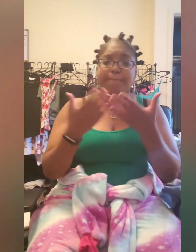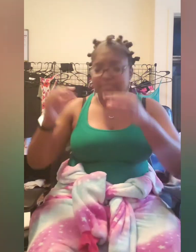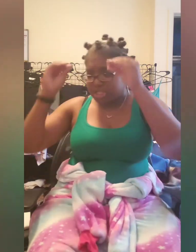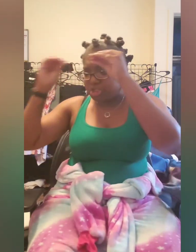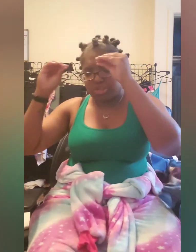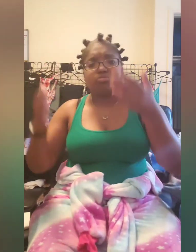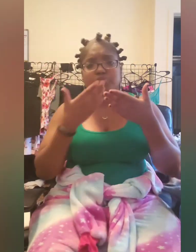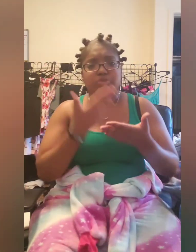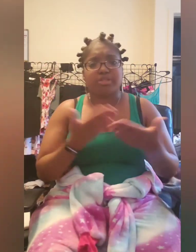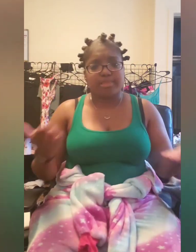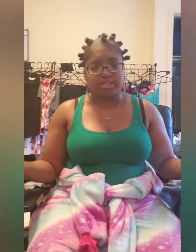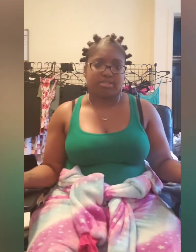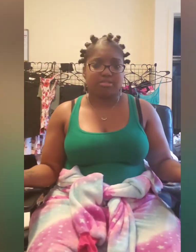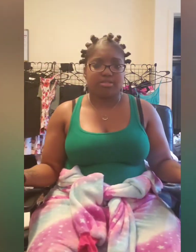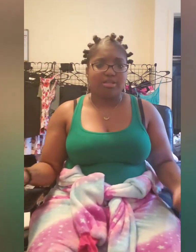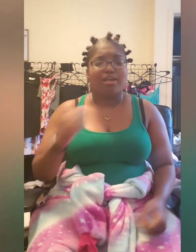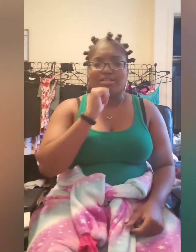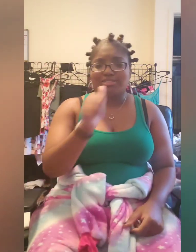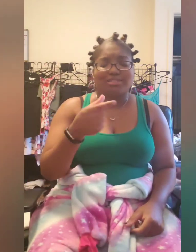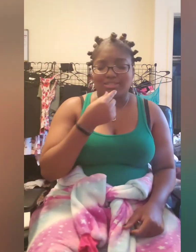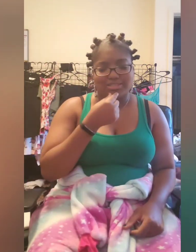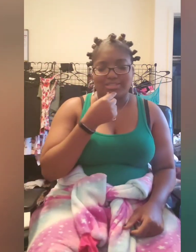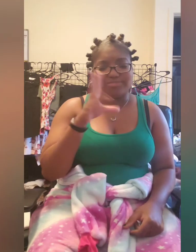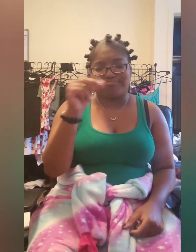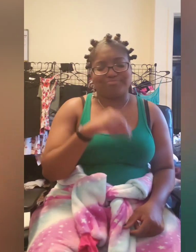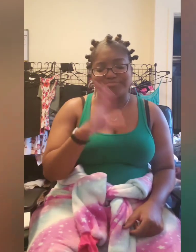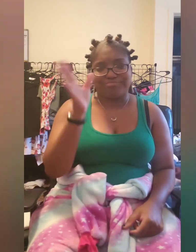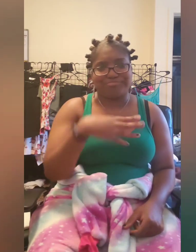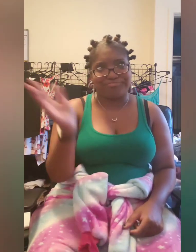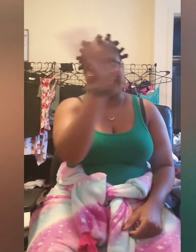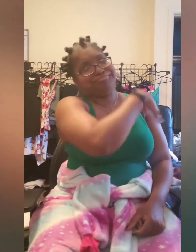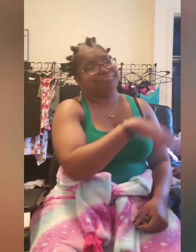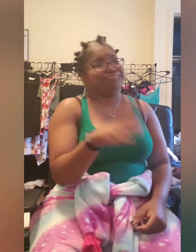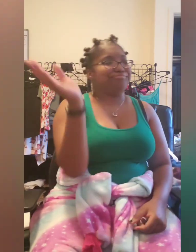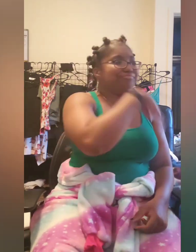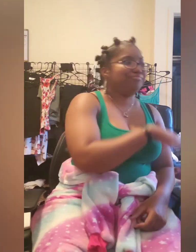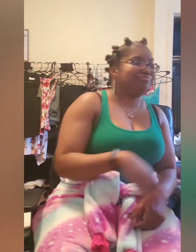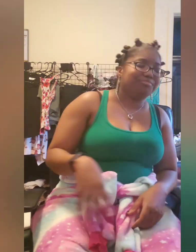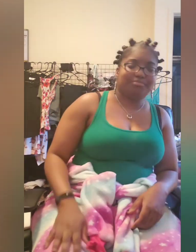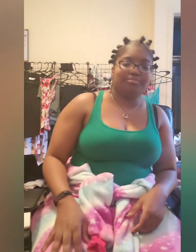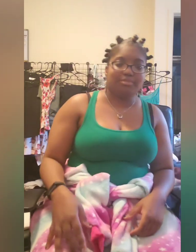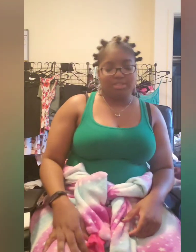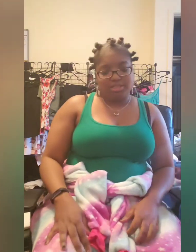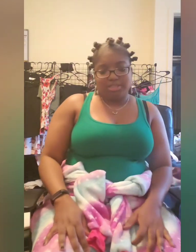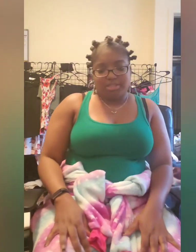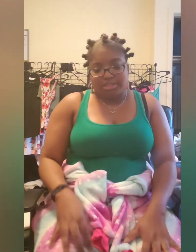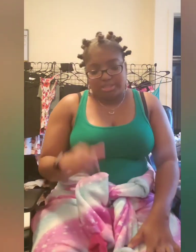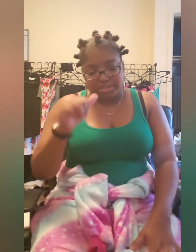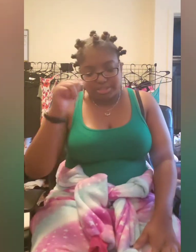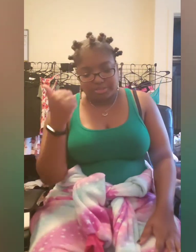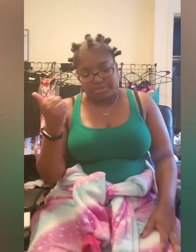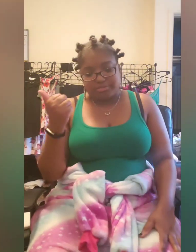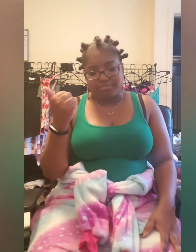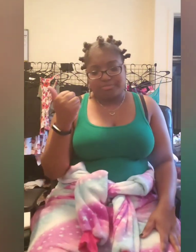And I don't think it's, you know, learned behavior, like gay, gay parents raise gay kids and stuff like that. No, I don't think, I don't believe that either.